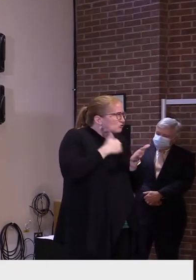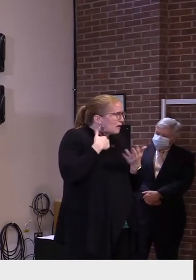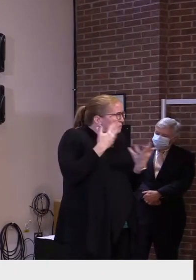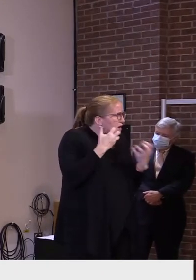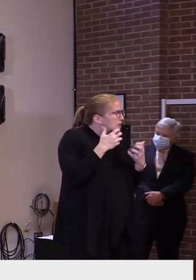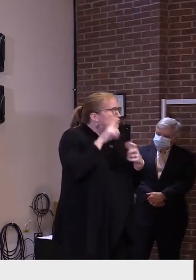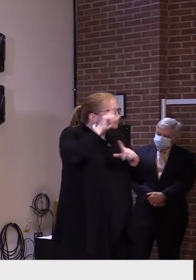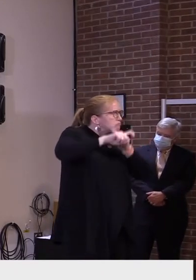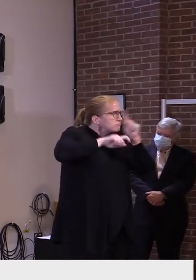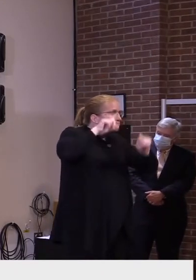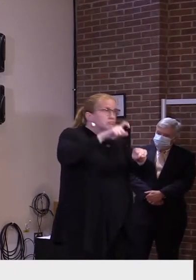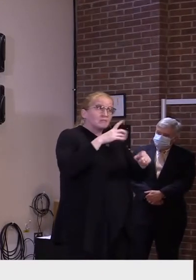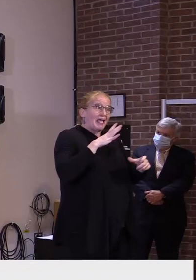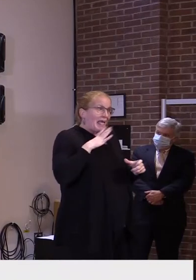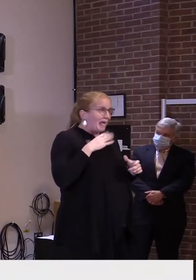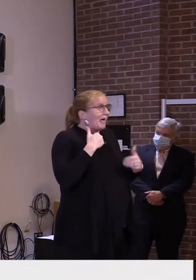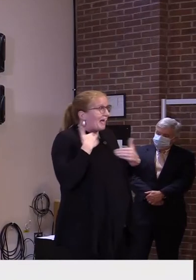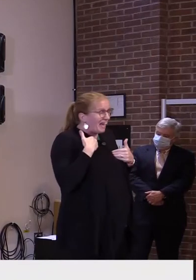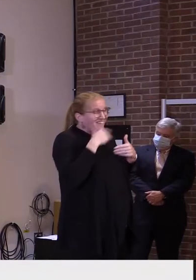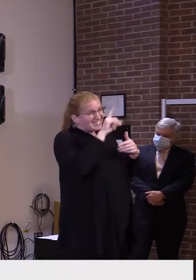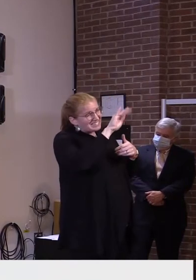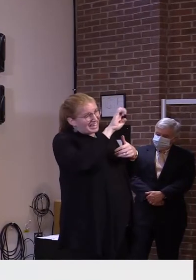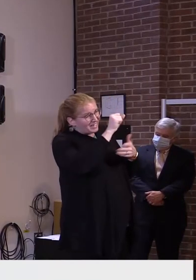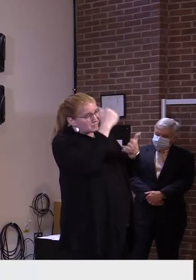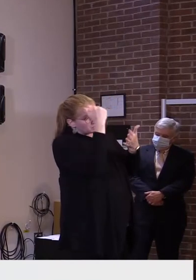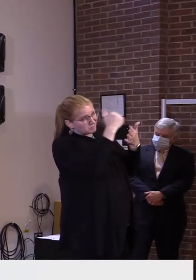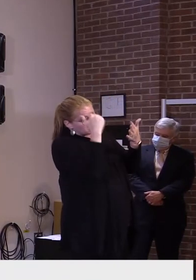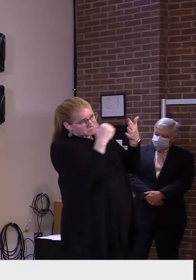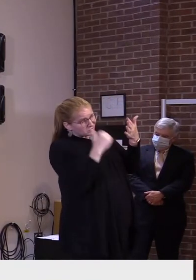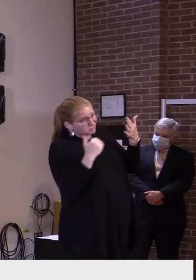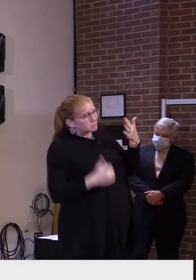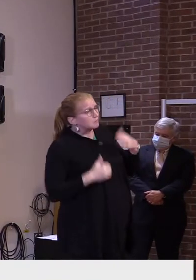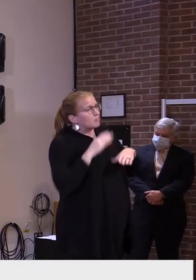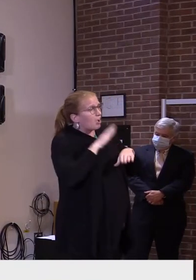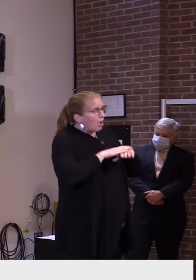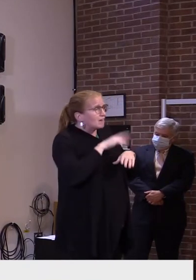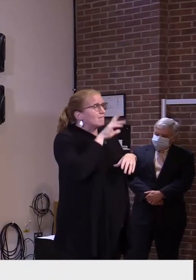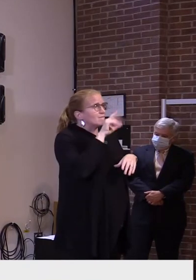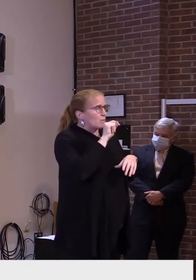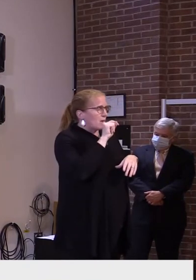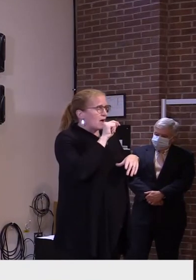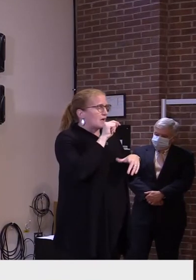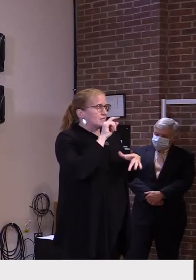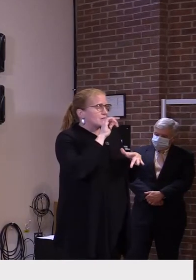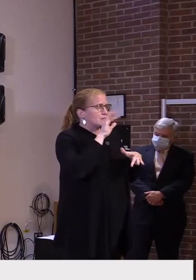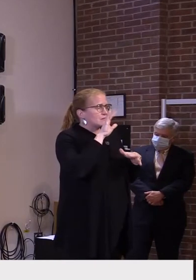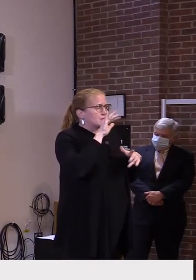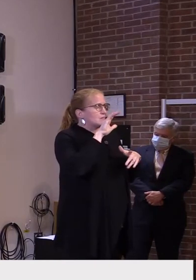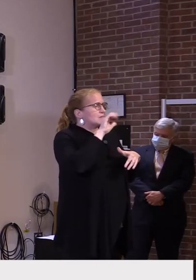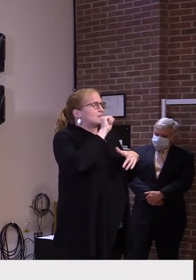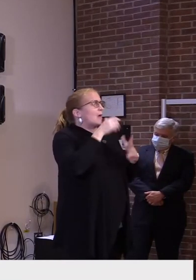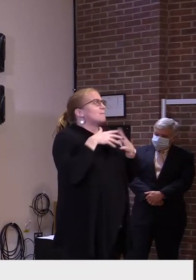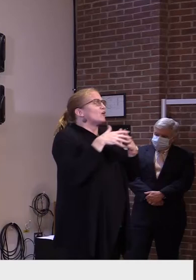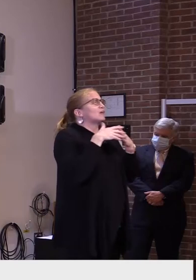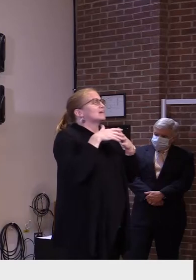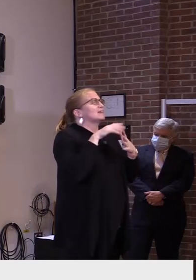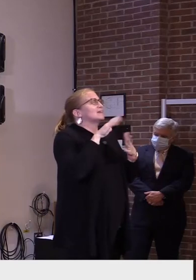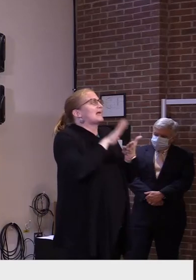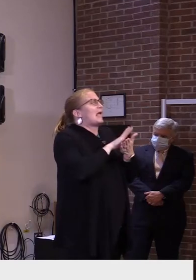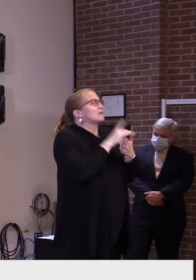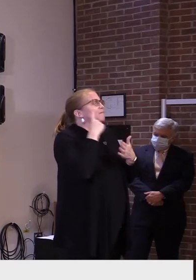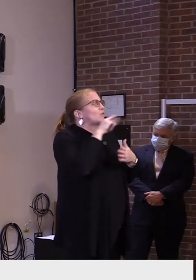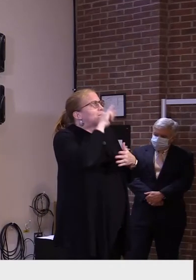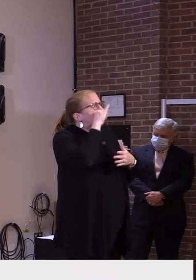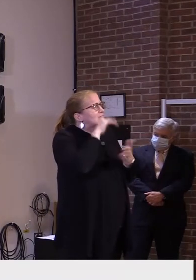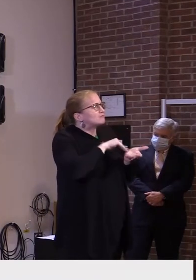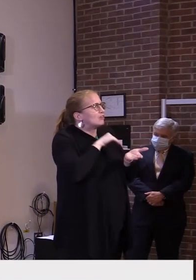of the dates are all available on the Vermont chapter of the American Academy of Pediatrics website. Do you